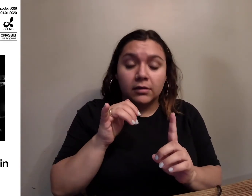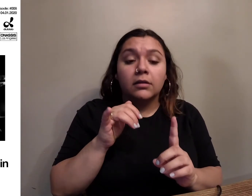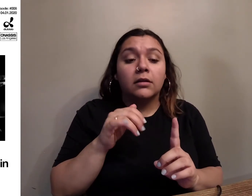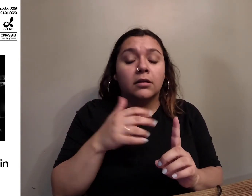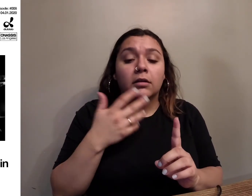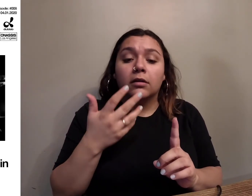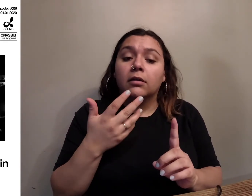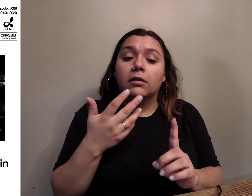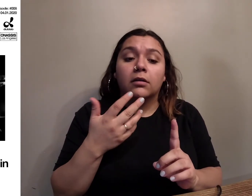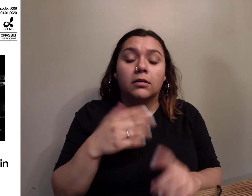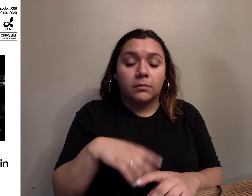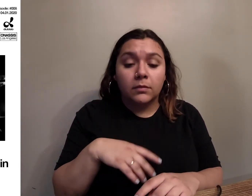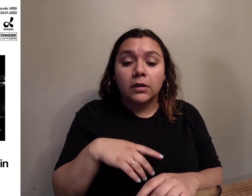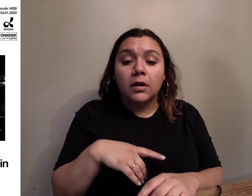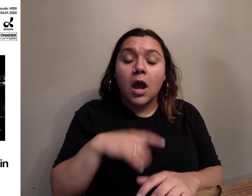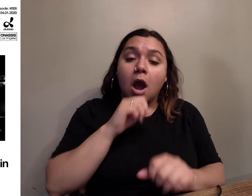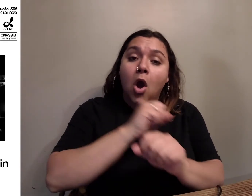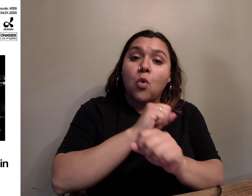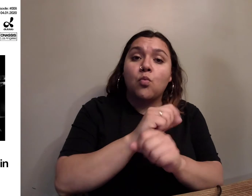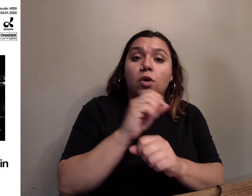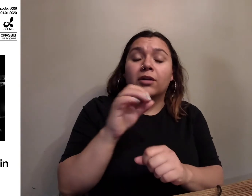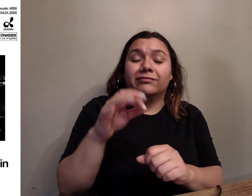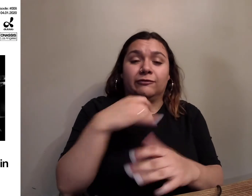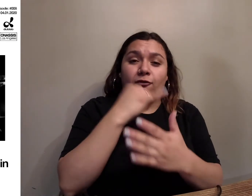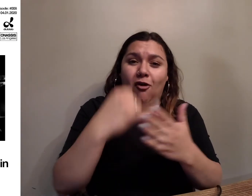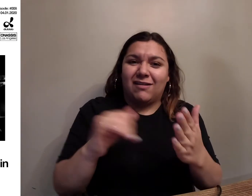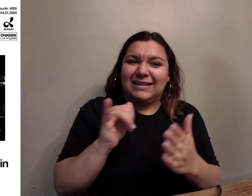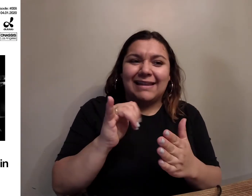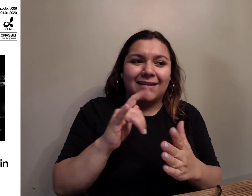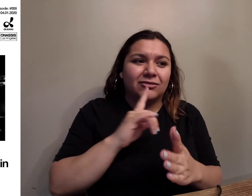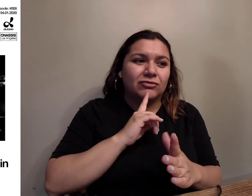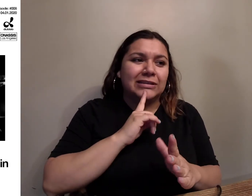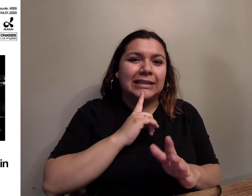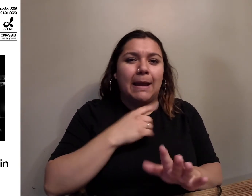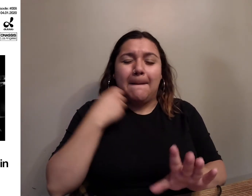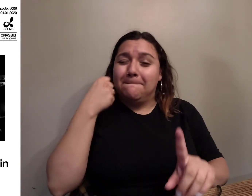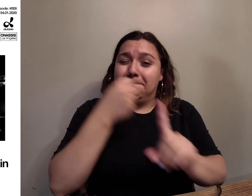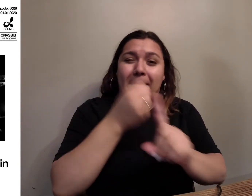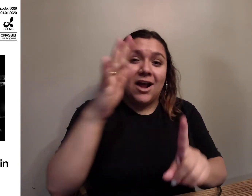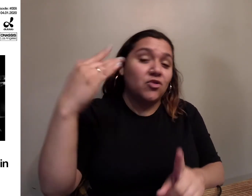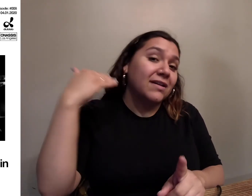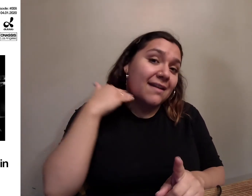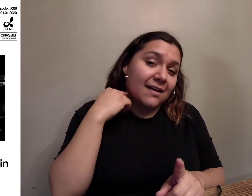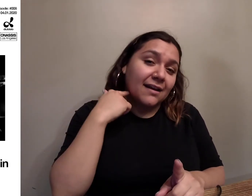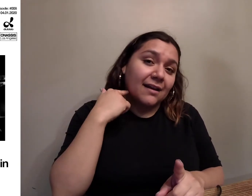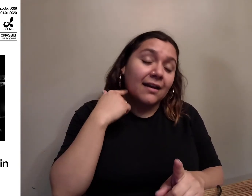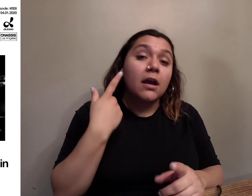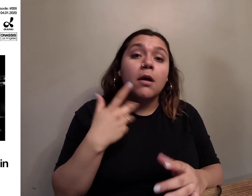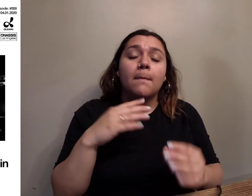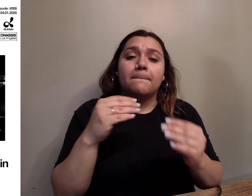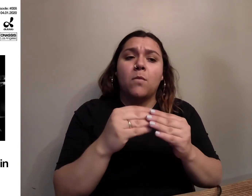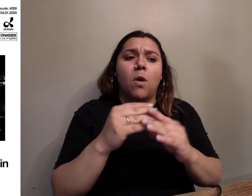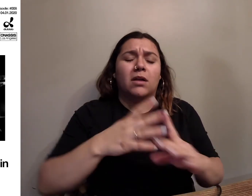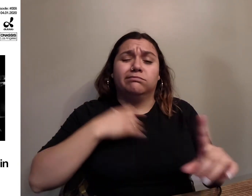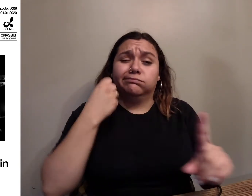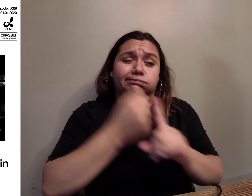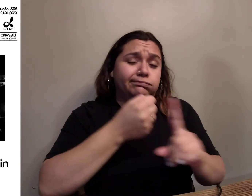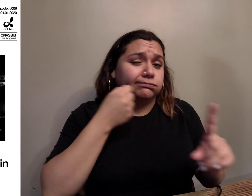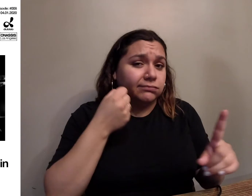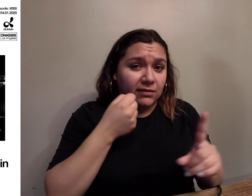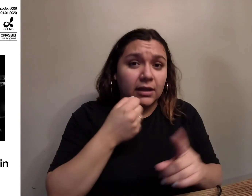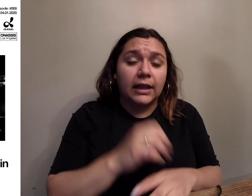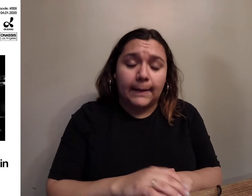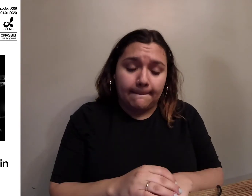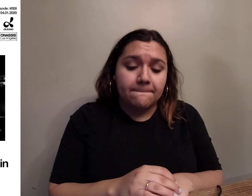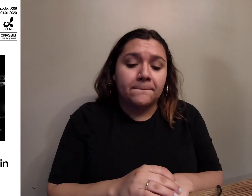that a work of art is like a blow to the back of the neck. It's much more like that, much more devastating.